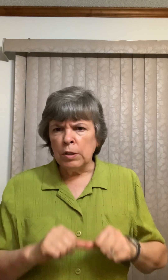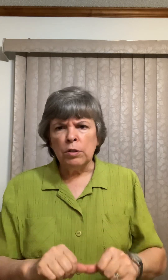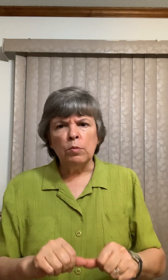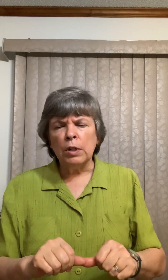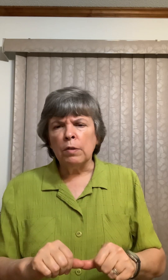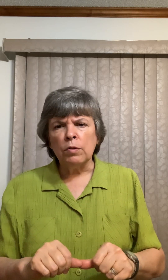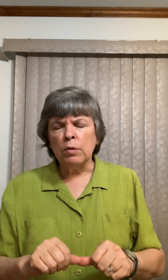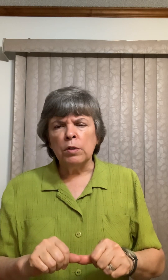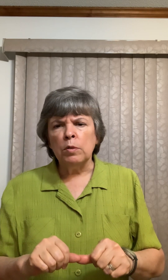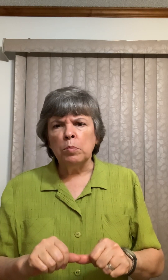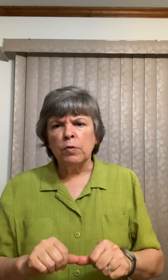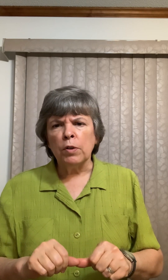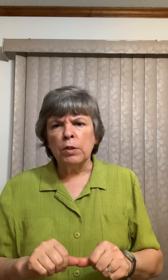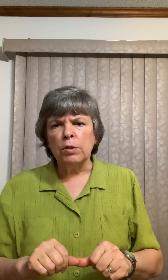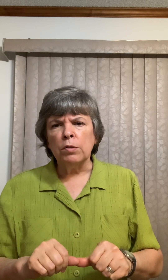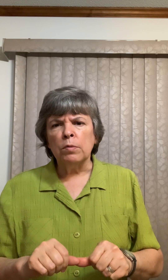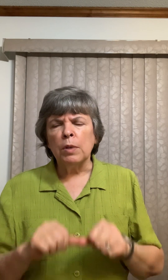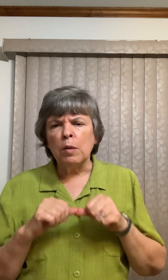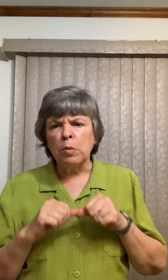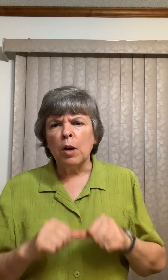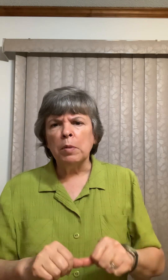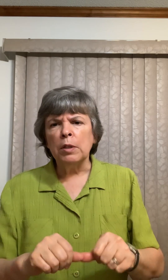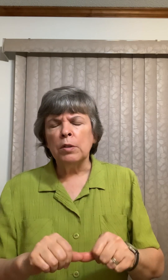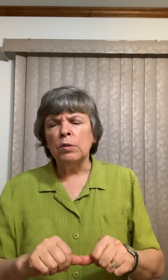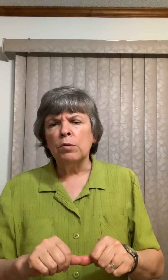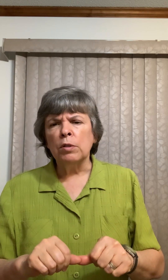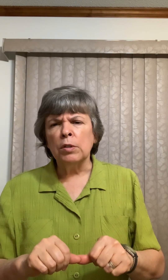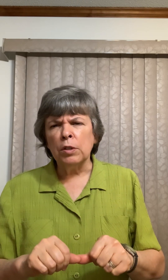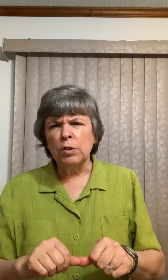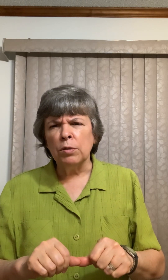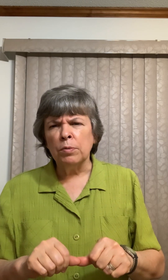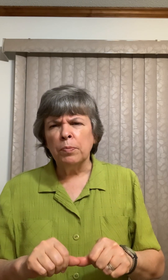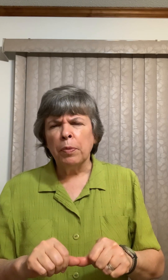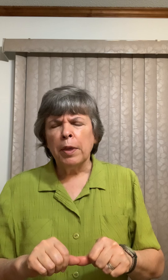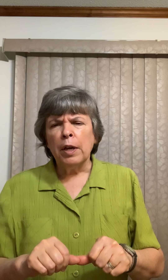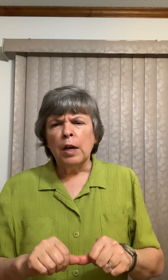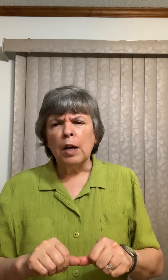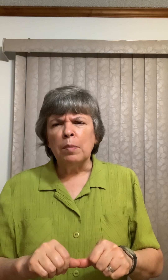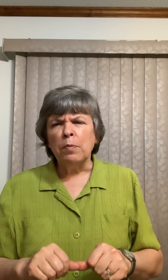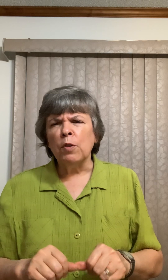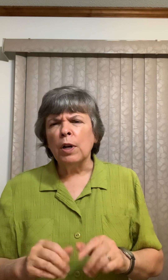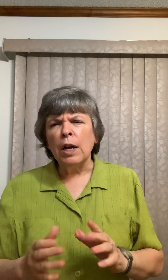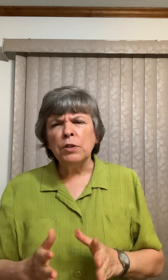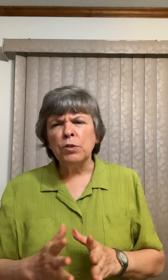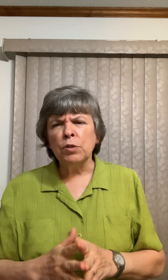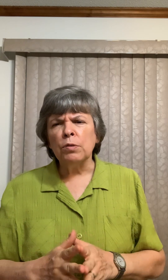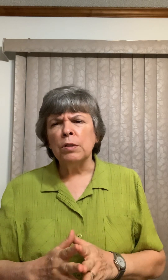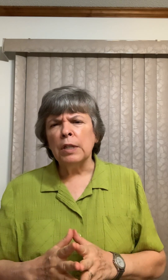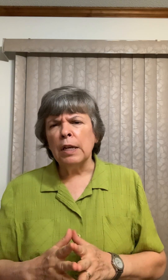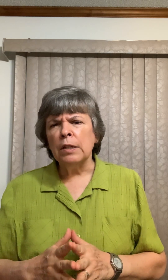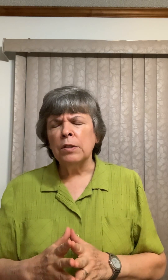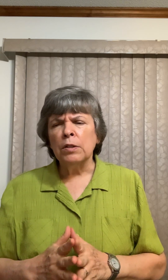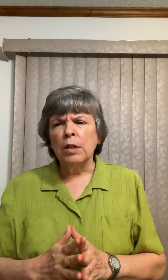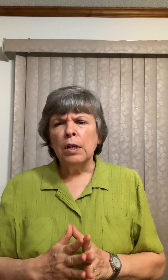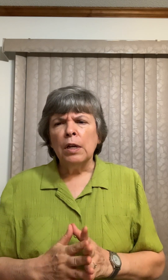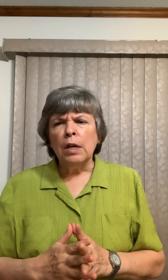continue, whatever you prefer to do. I'll probably do continue. For uncertain days,